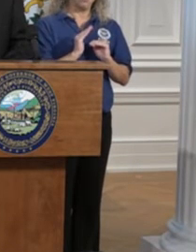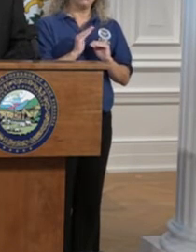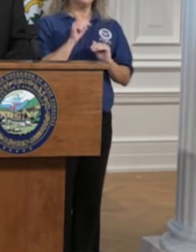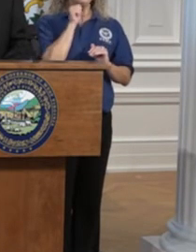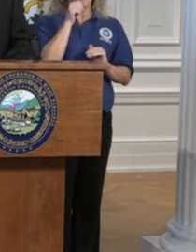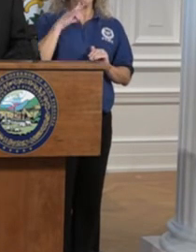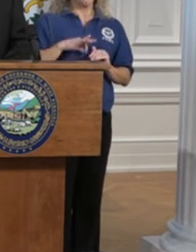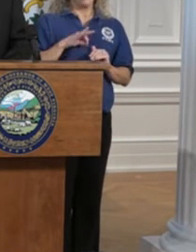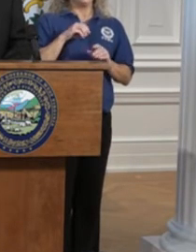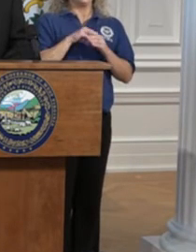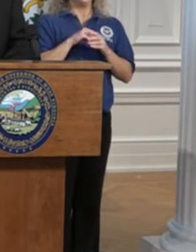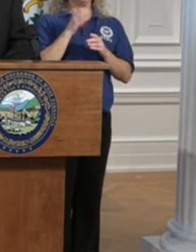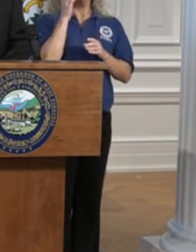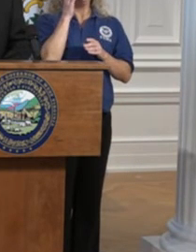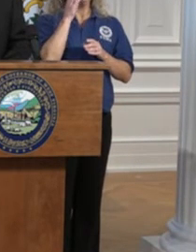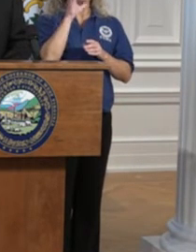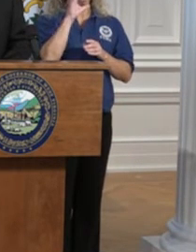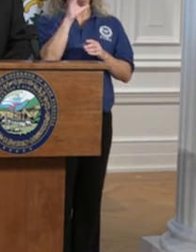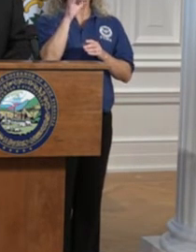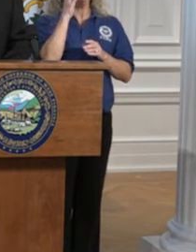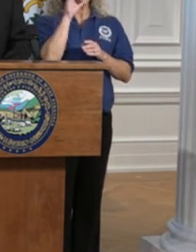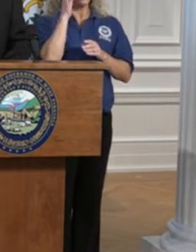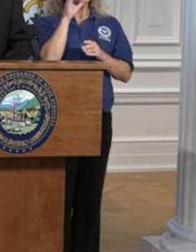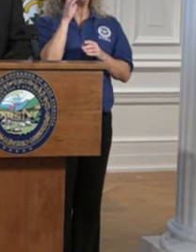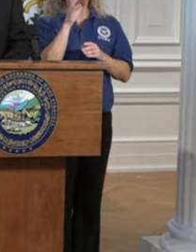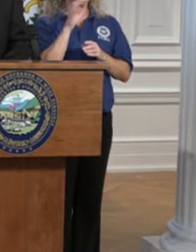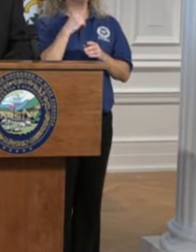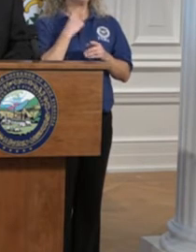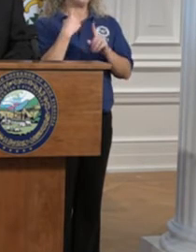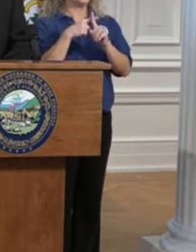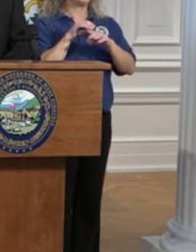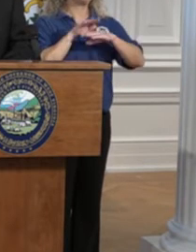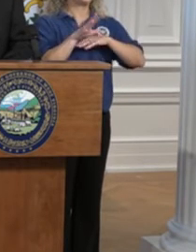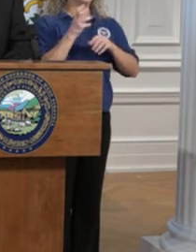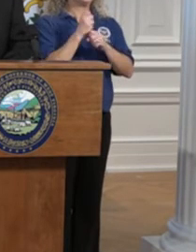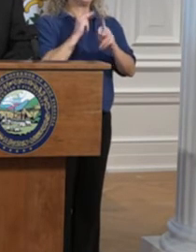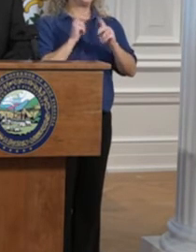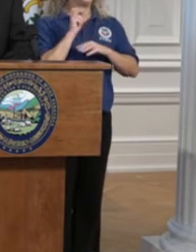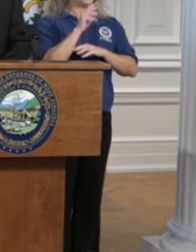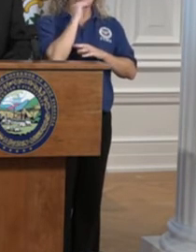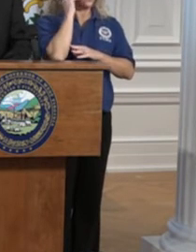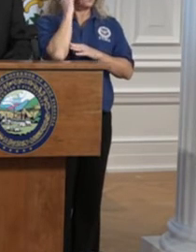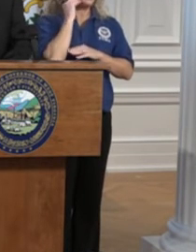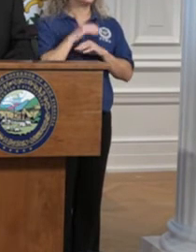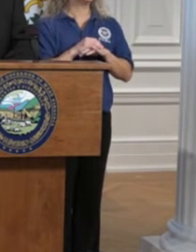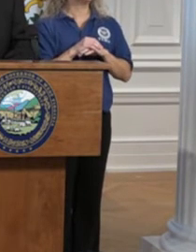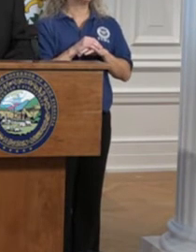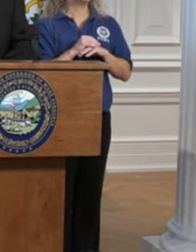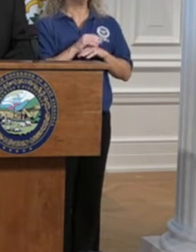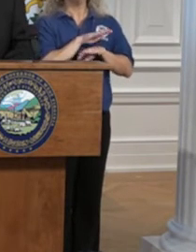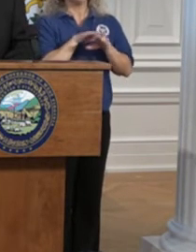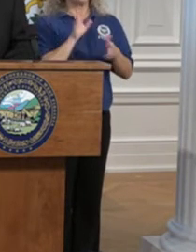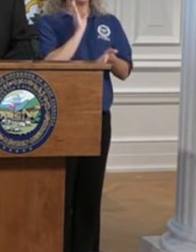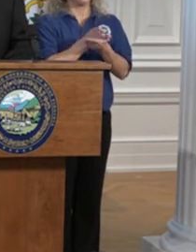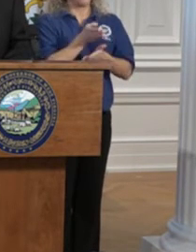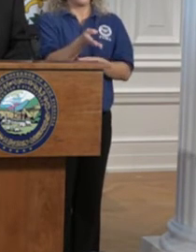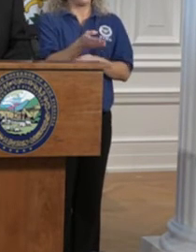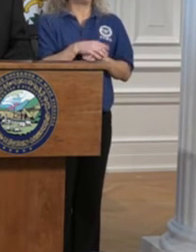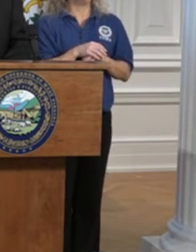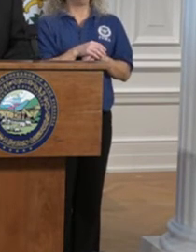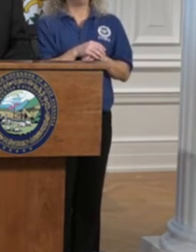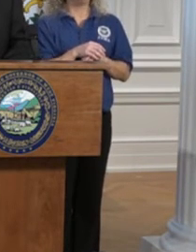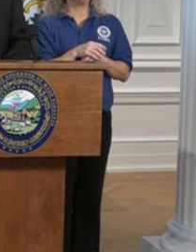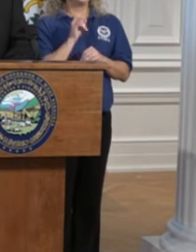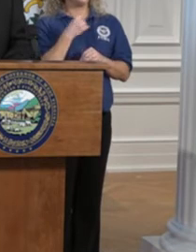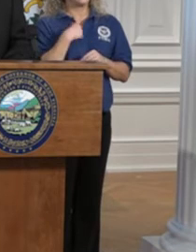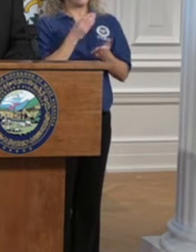Charleston. 150 homes we're going to try to positively affect and get these families back in their homes. But we're not going to stop there. As long